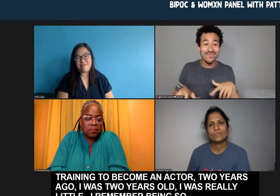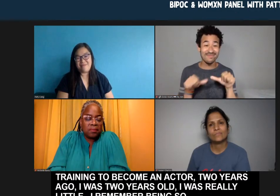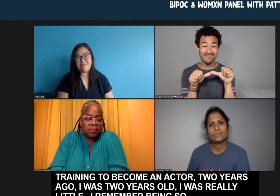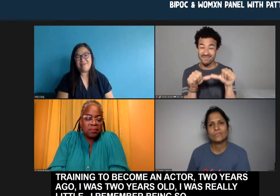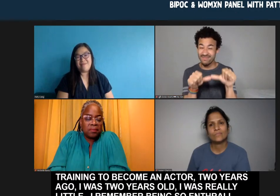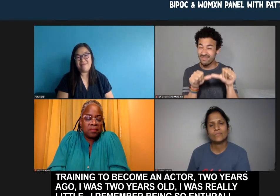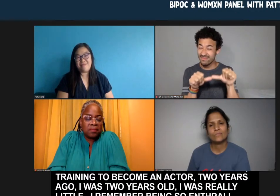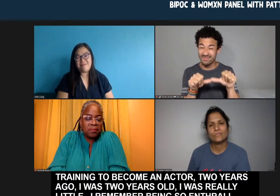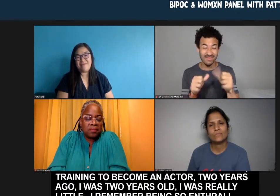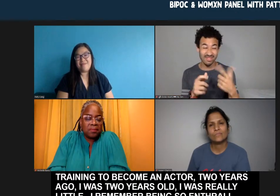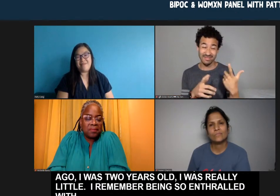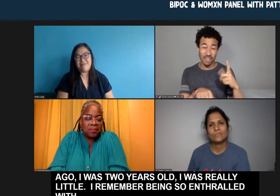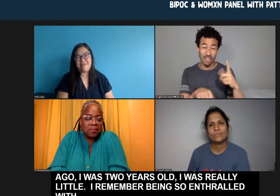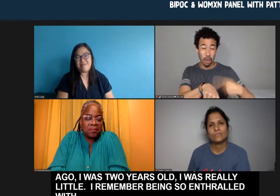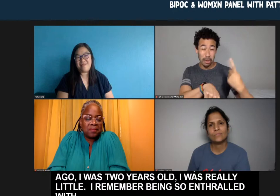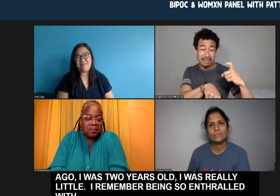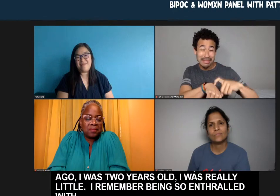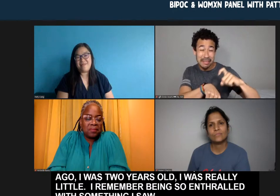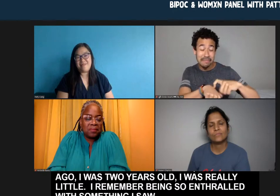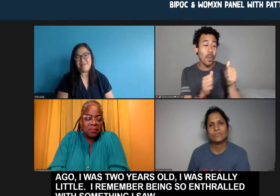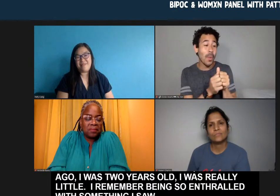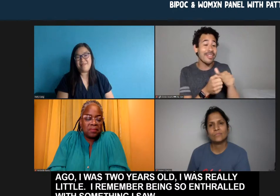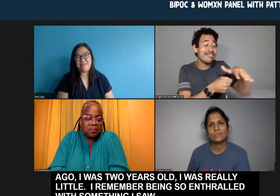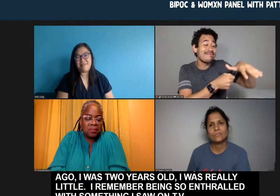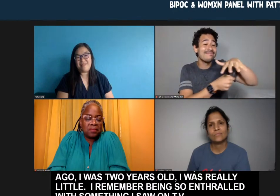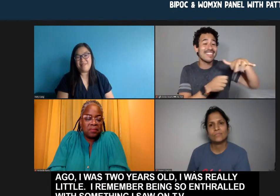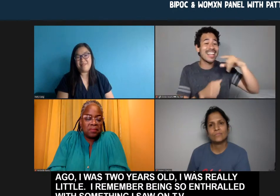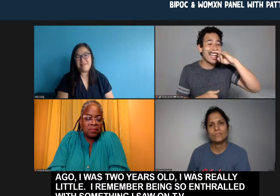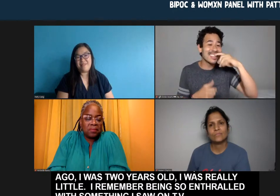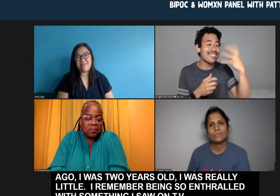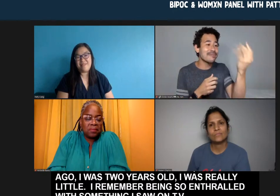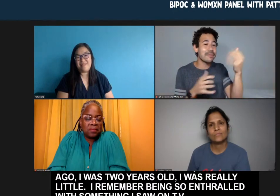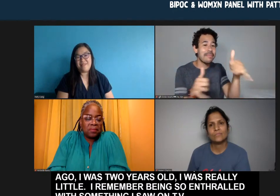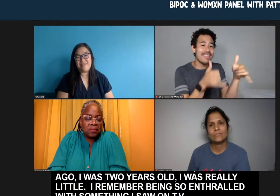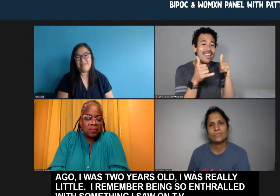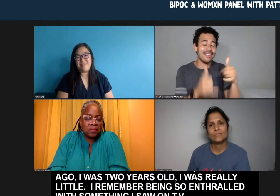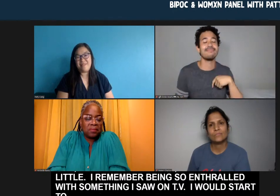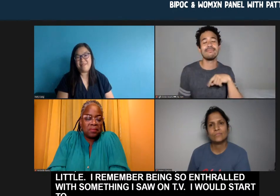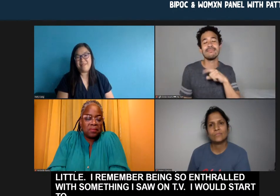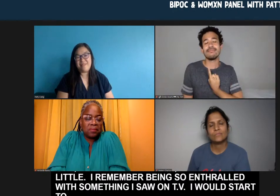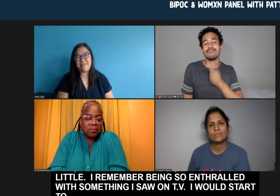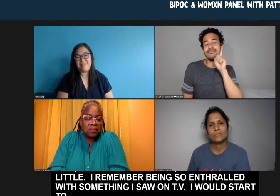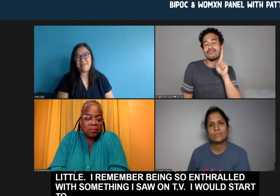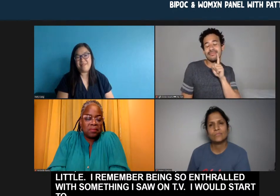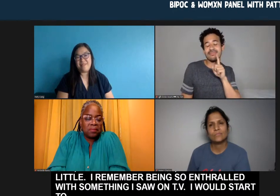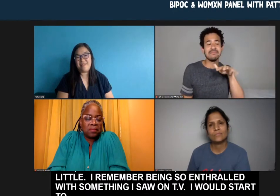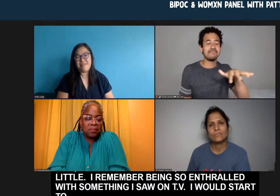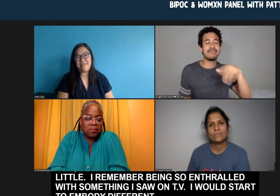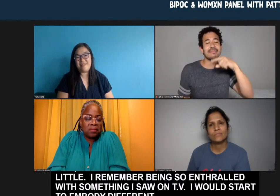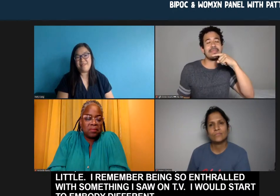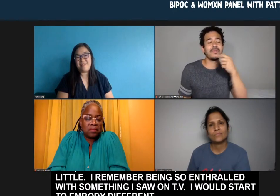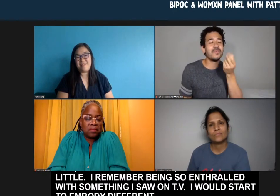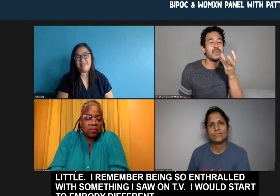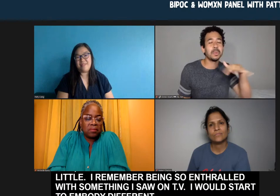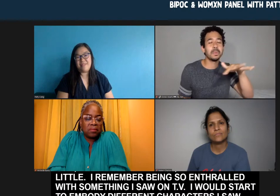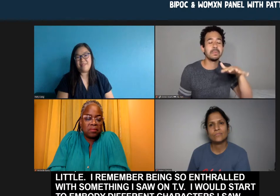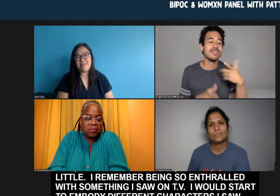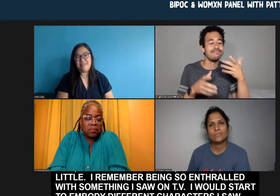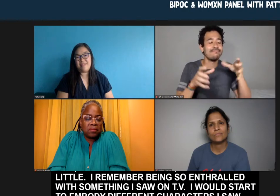start to embody different characters that I saw on TV. And for a long time when I would go out and, again, because I was deaf, there